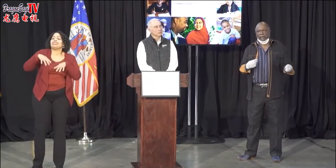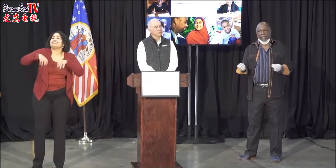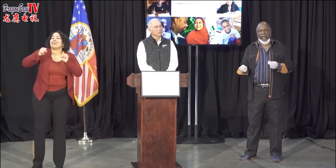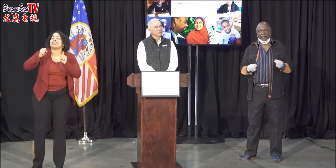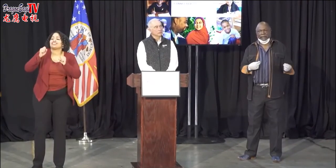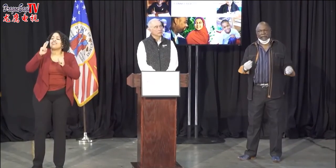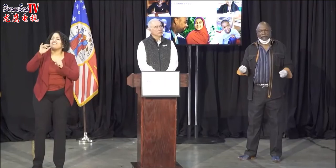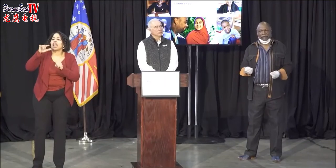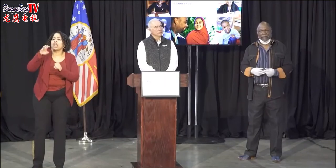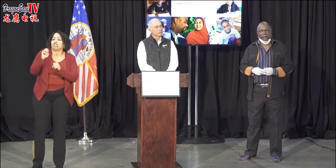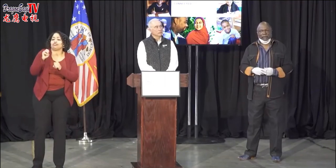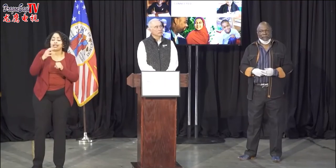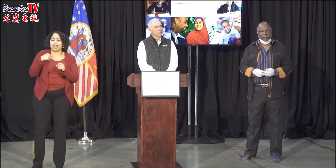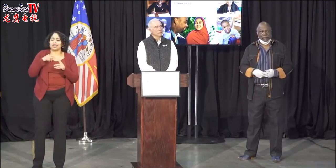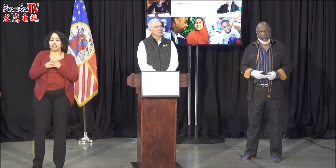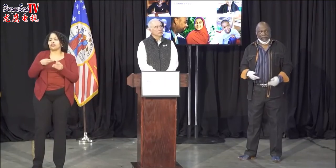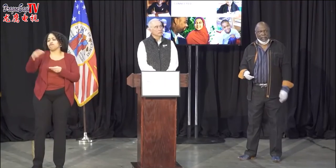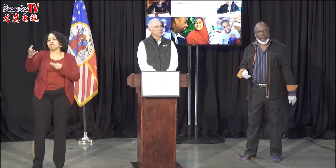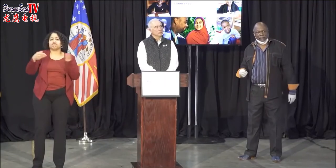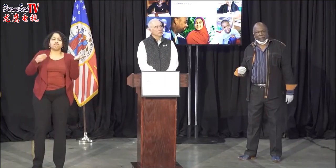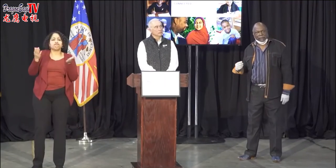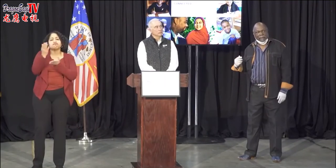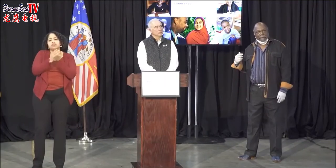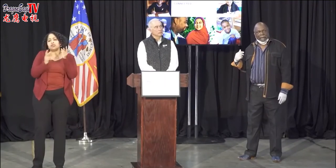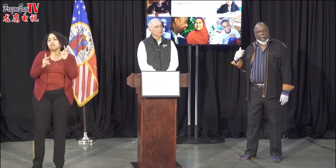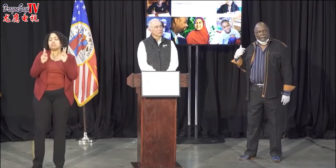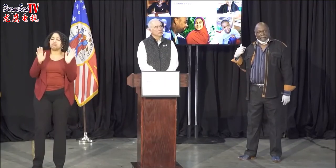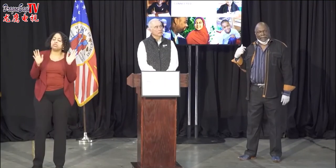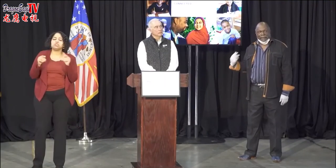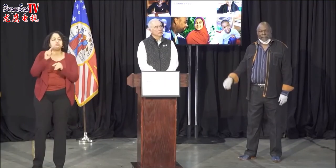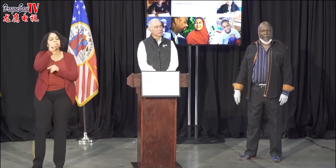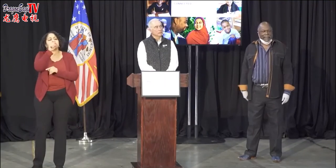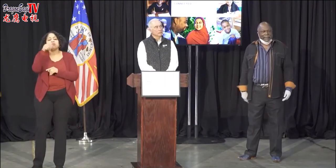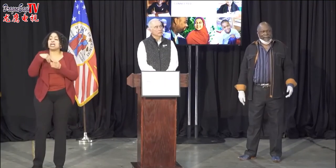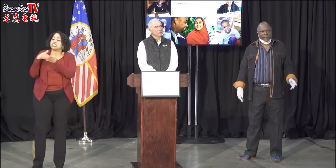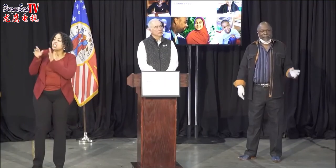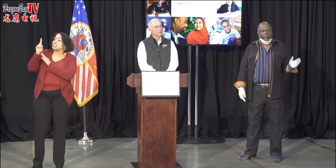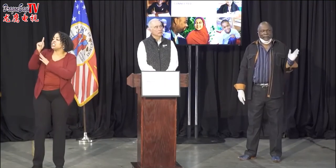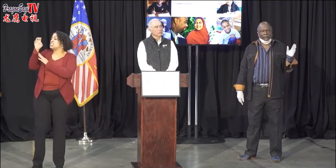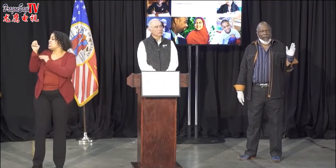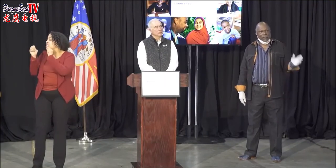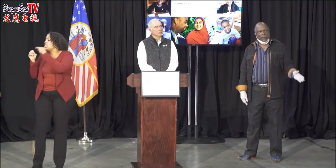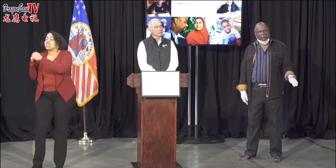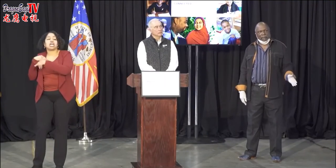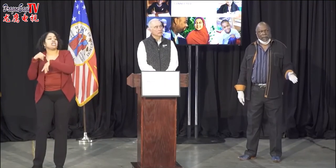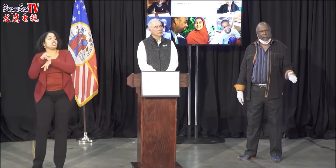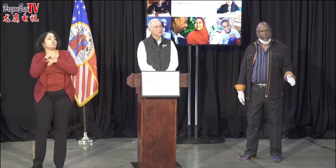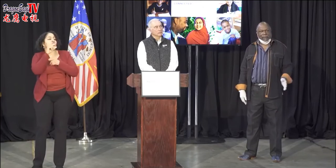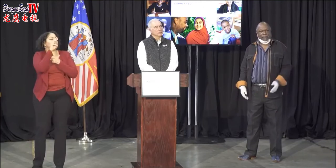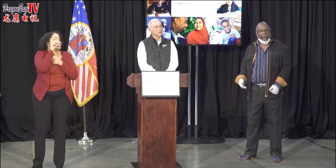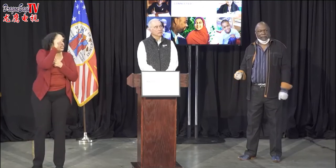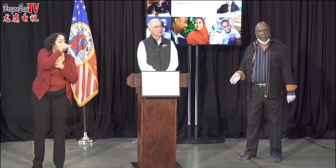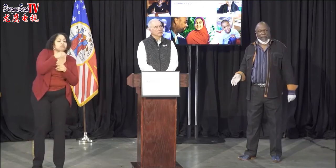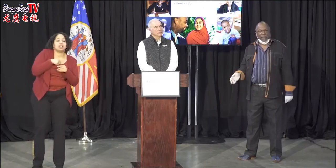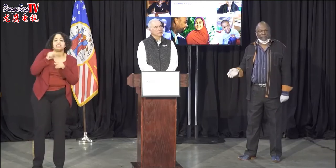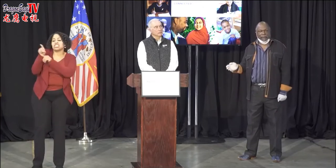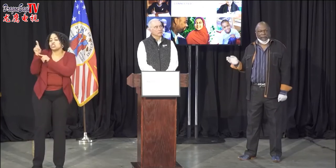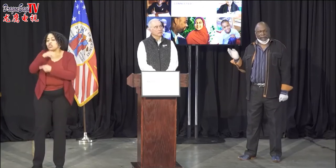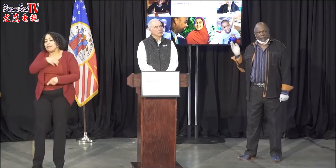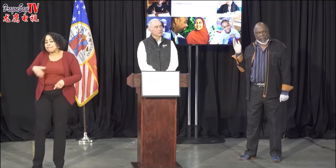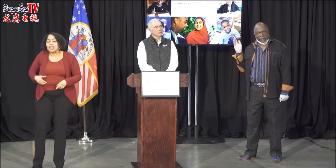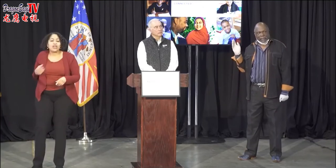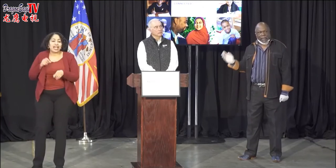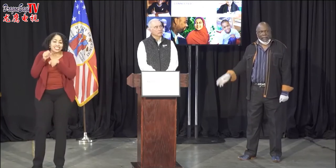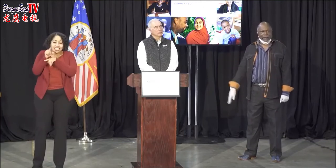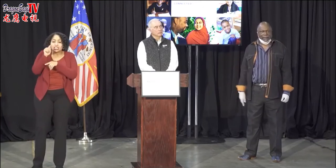started circulating it to various people. I sent it to DTE, I sent it to GM, I sent it to the mayor, I